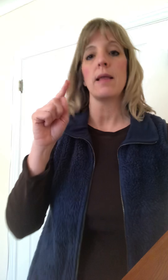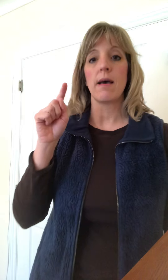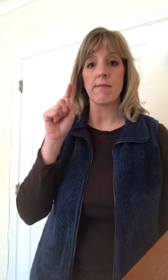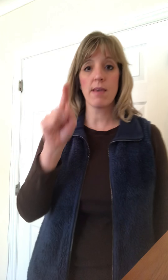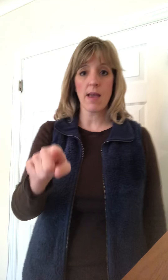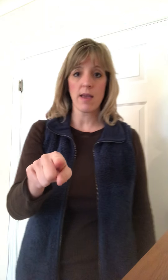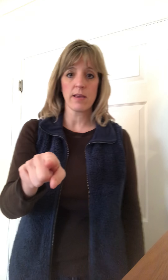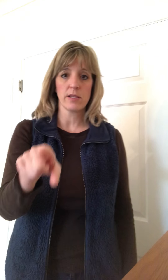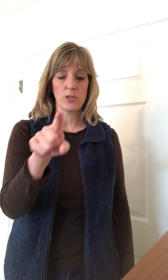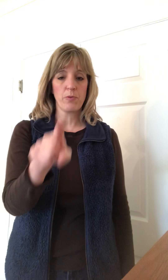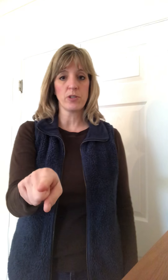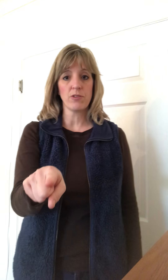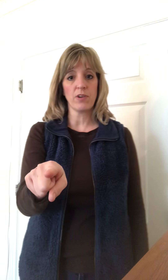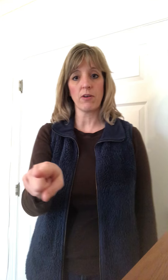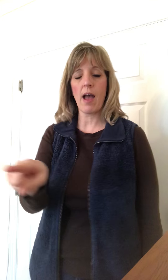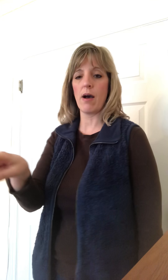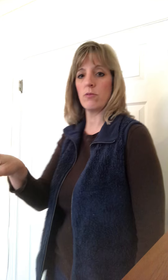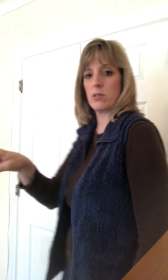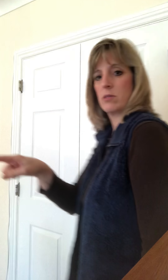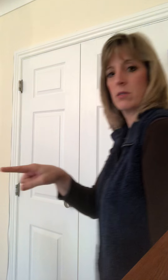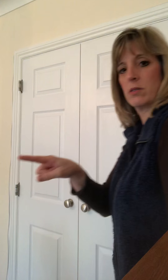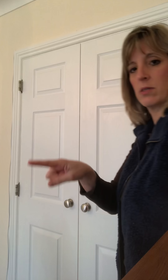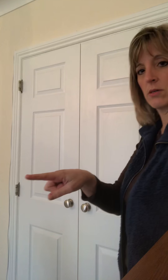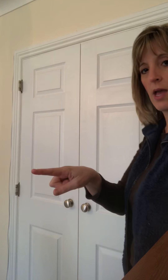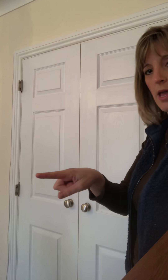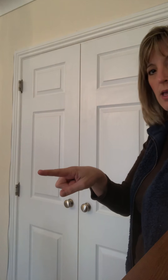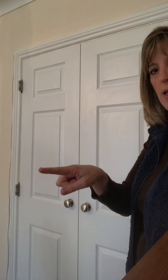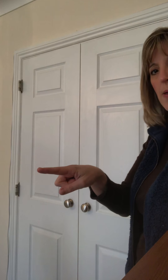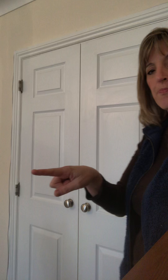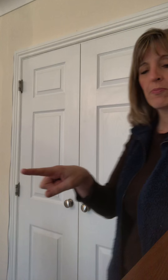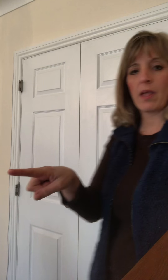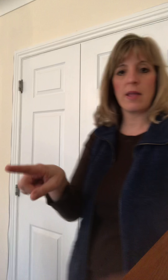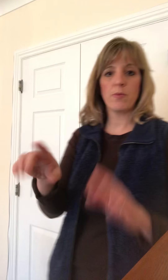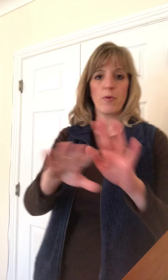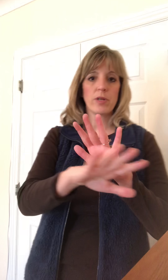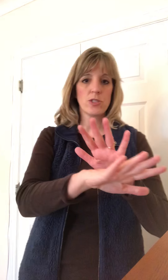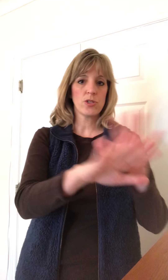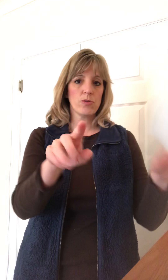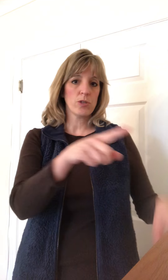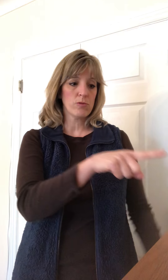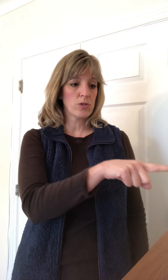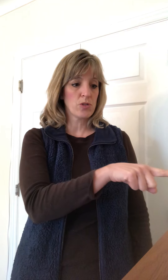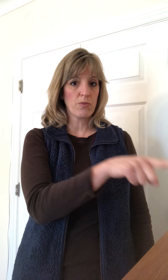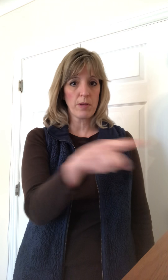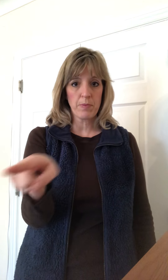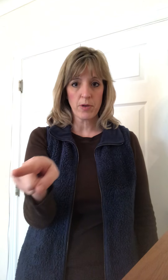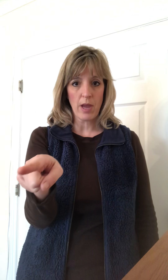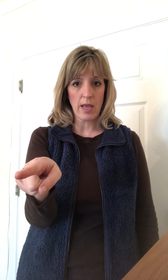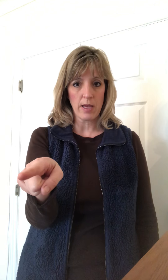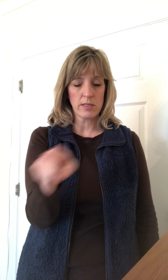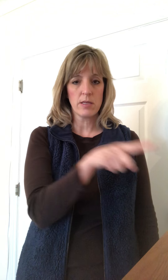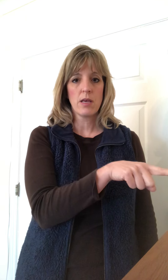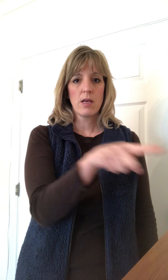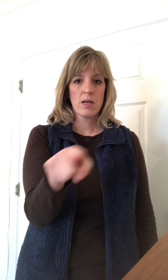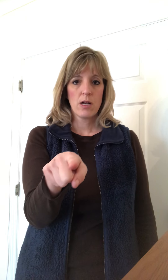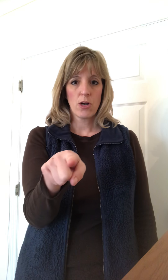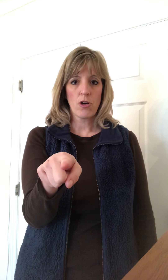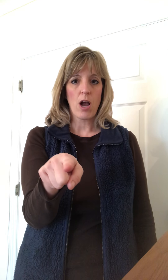now they is you point your finger out, okay, and you sweep your hand